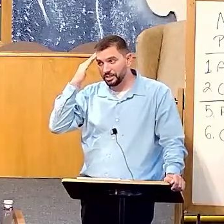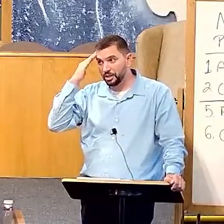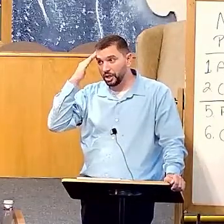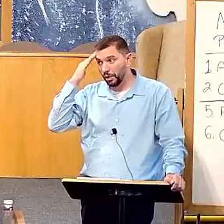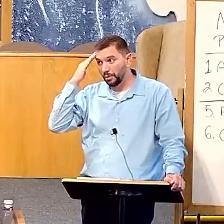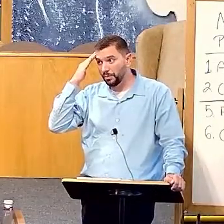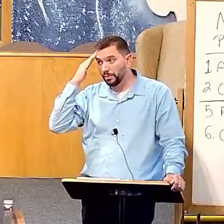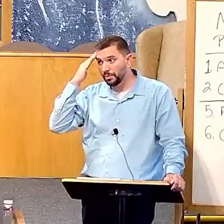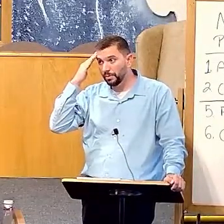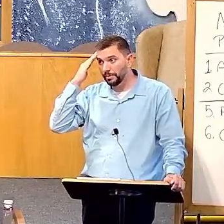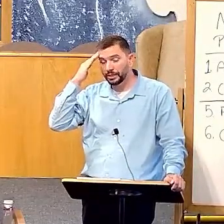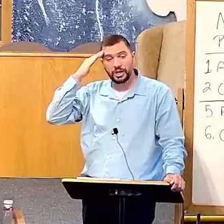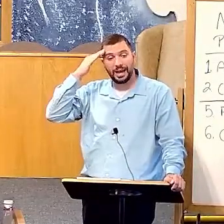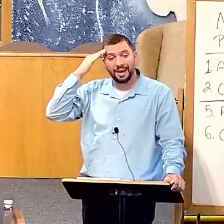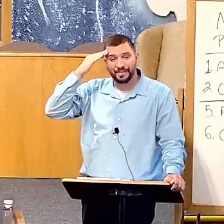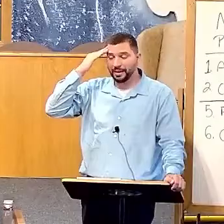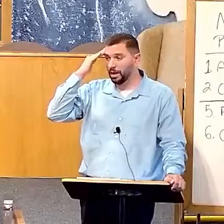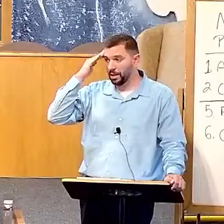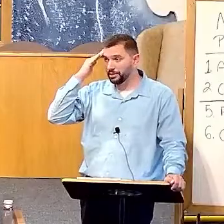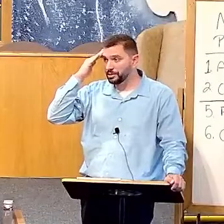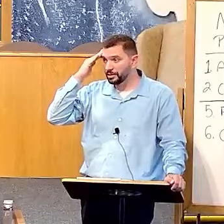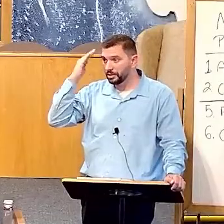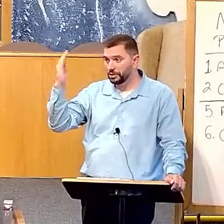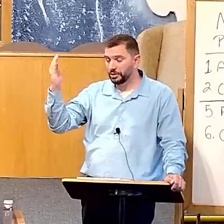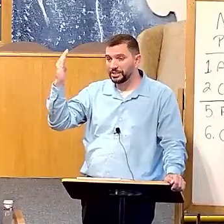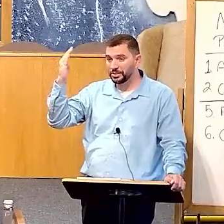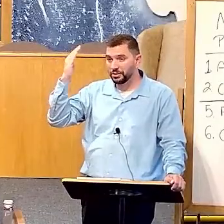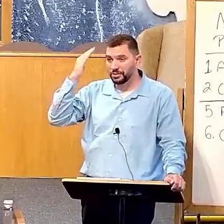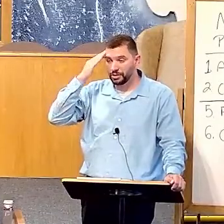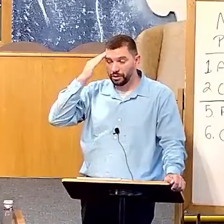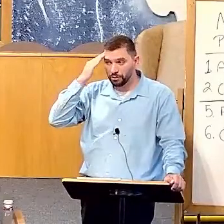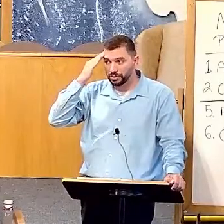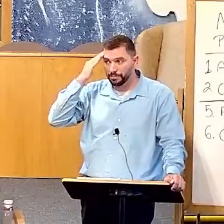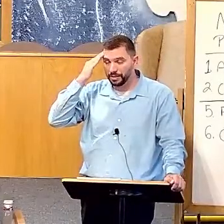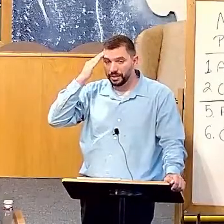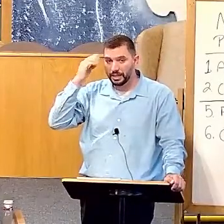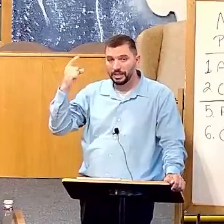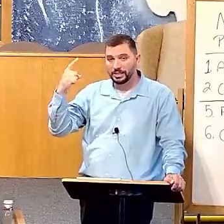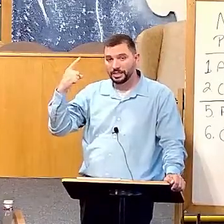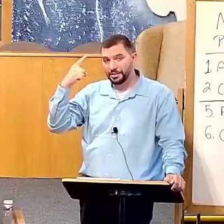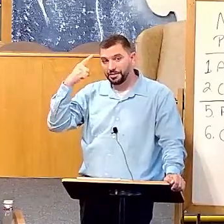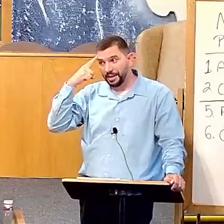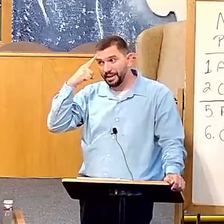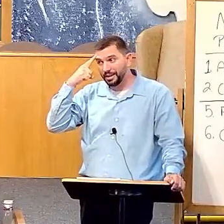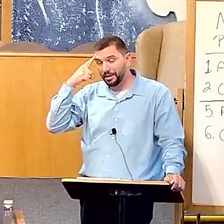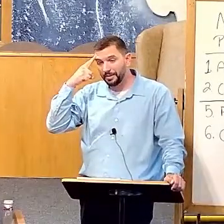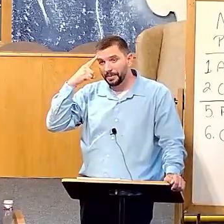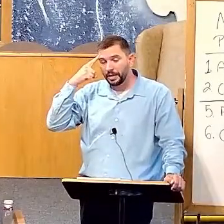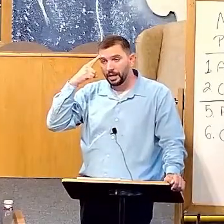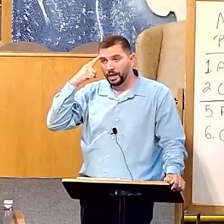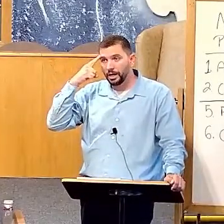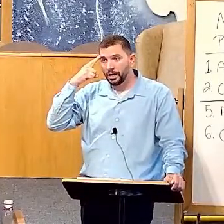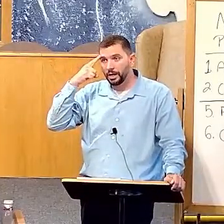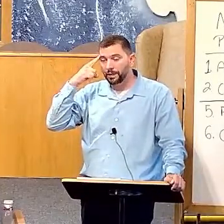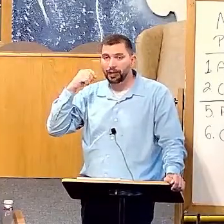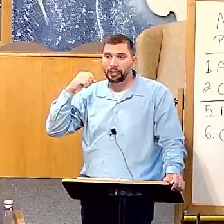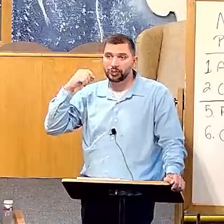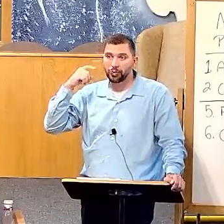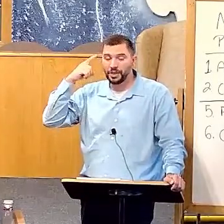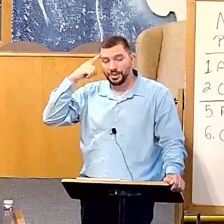know, because you have that knowledge. So that's to know something, to think. And so with that,